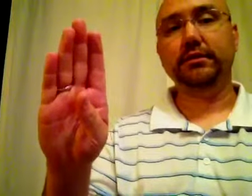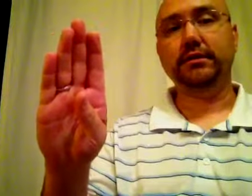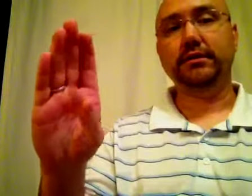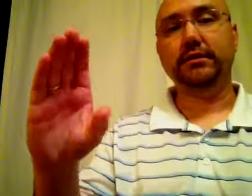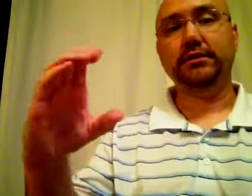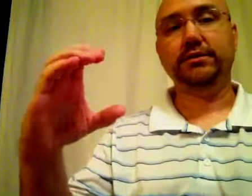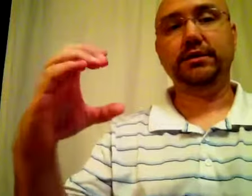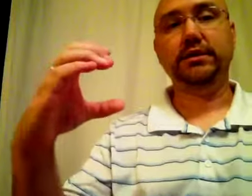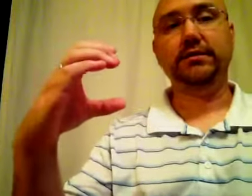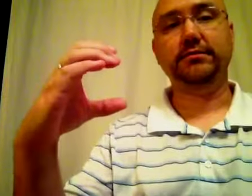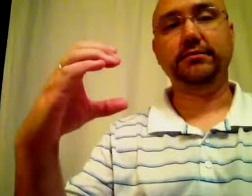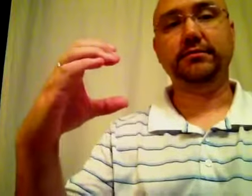C,